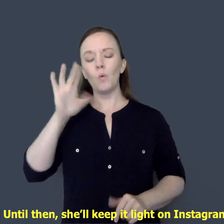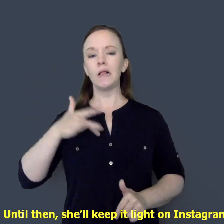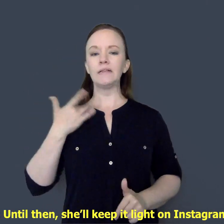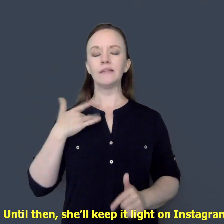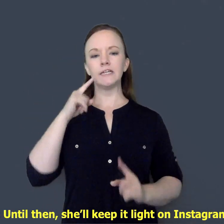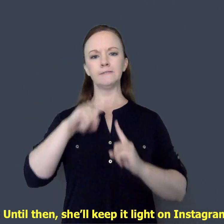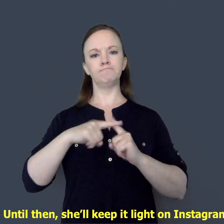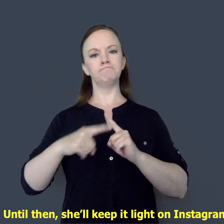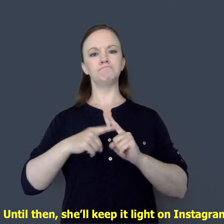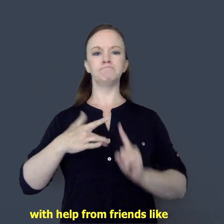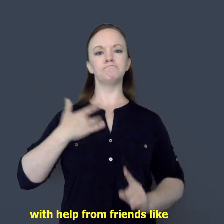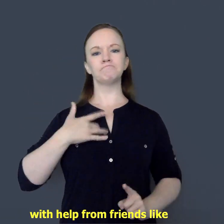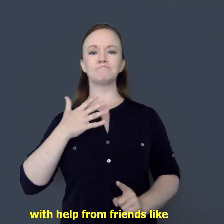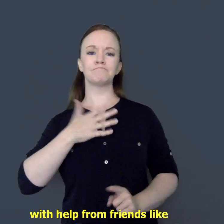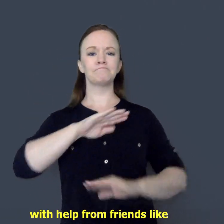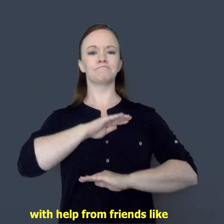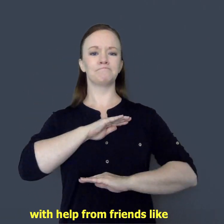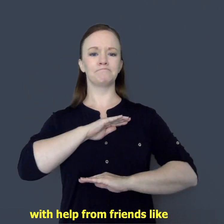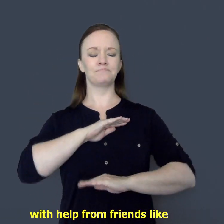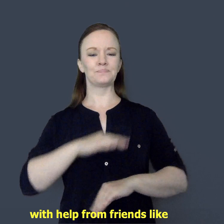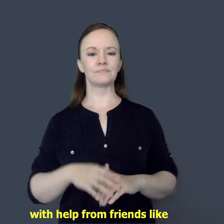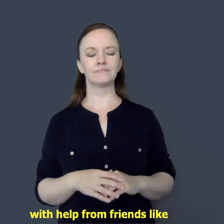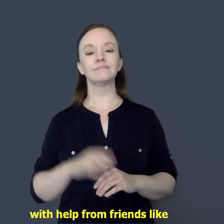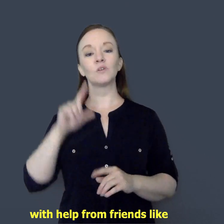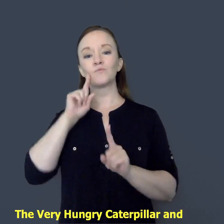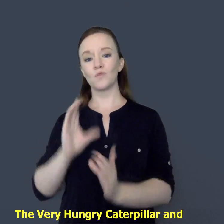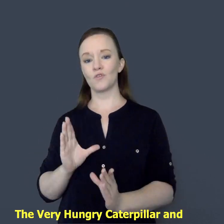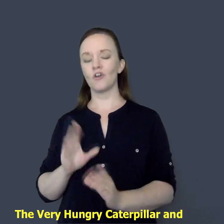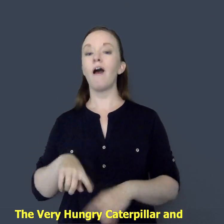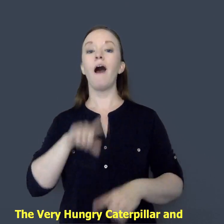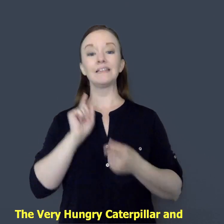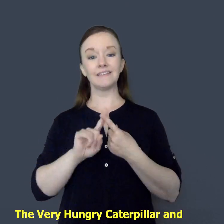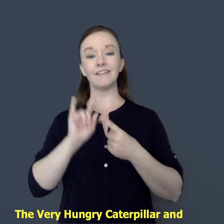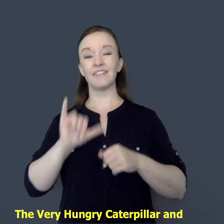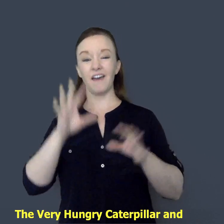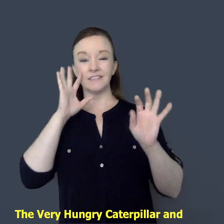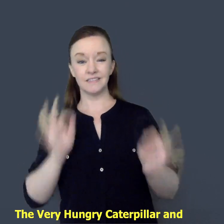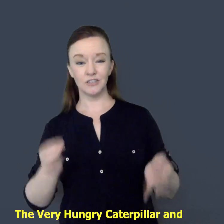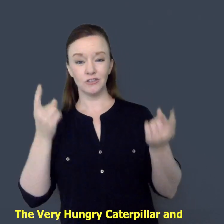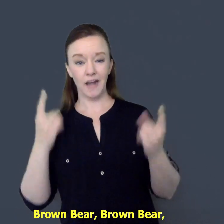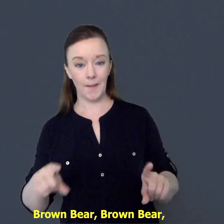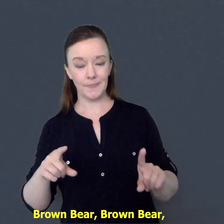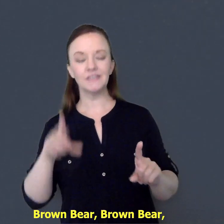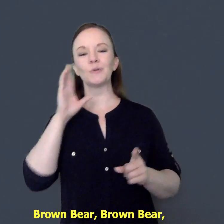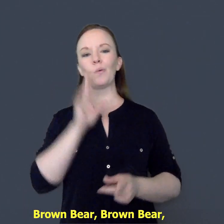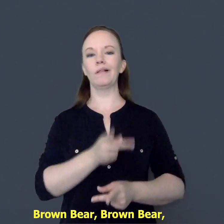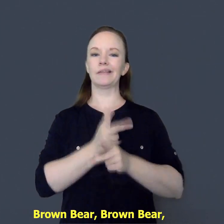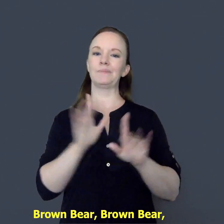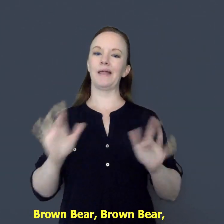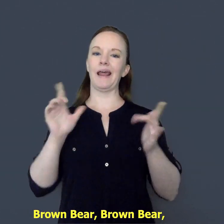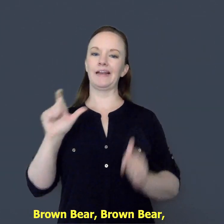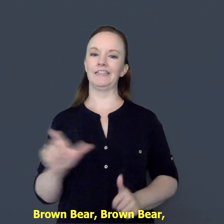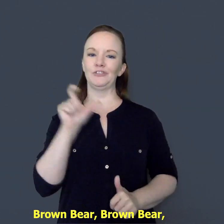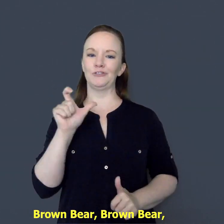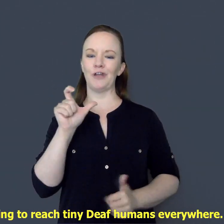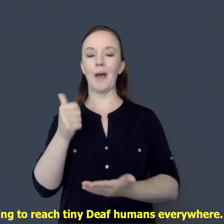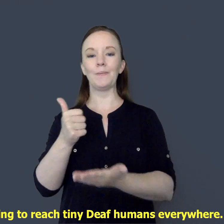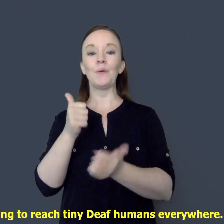it light on Instagram with help from friends like TheVeryHungryCaterpillar and BrownBearBrownBear, hoping to reach tiny